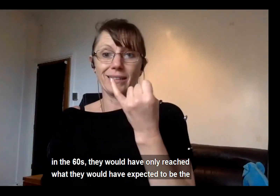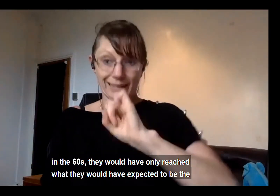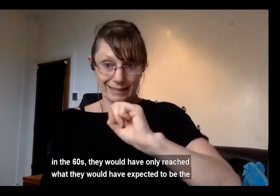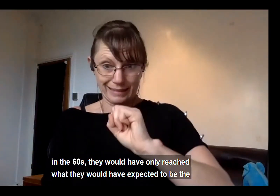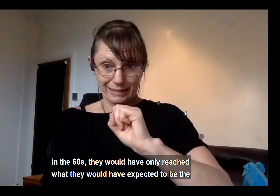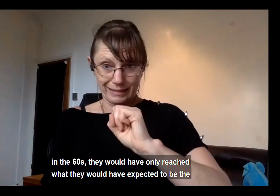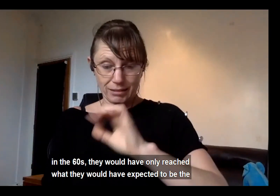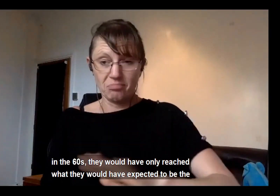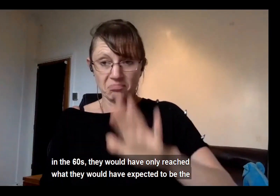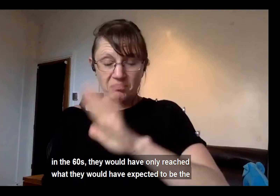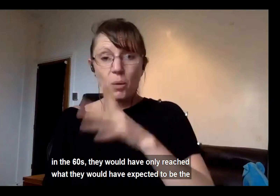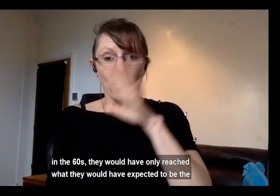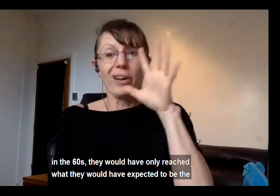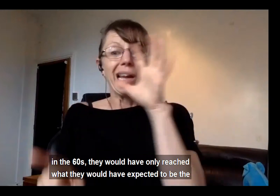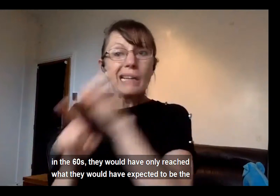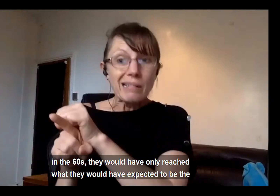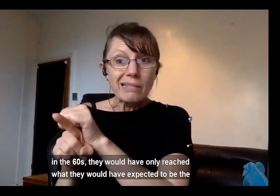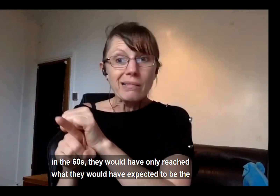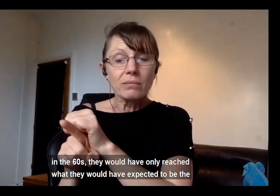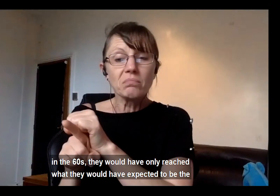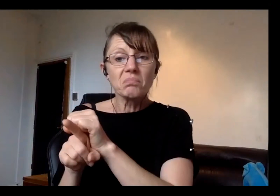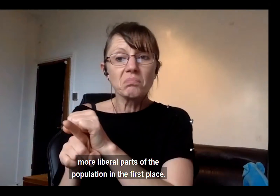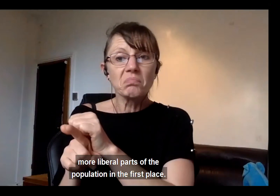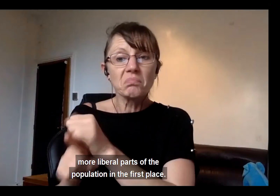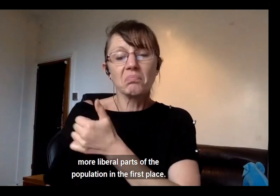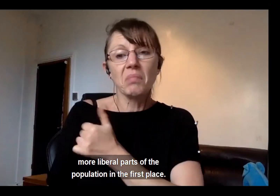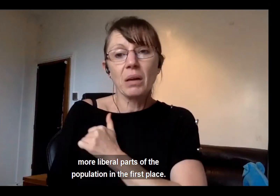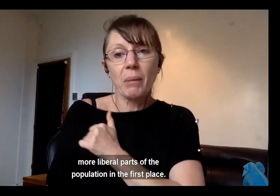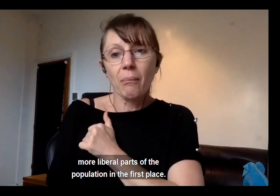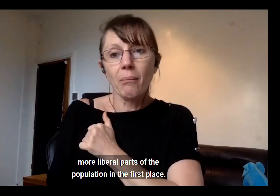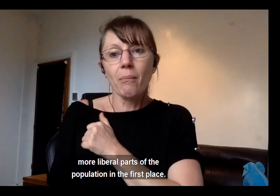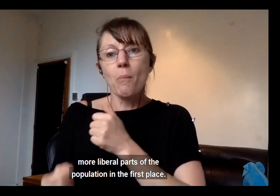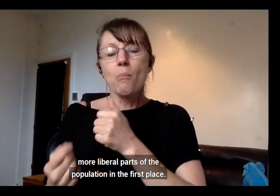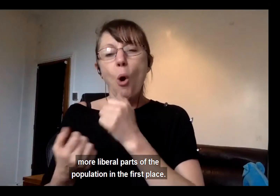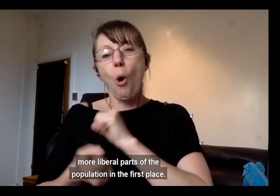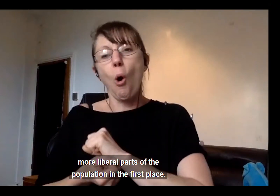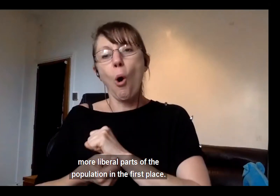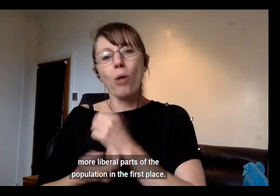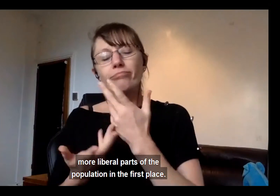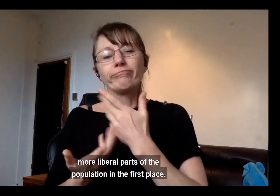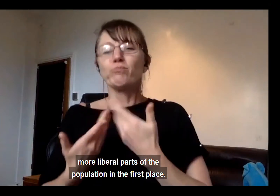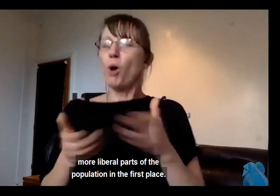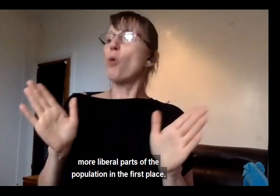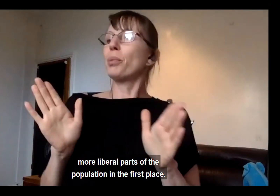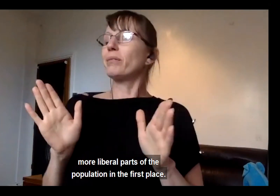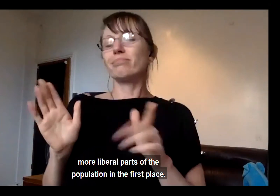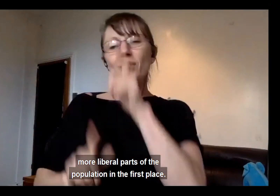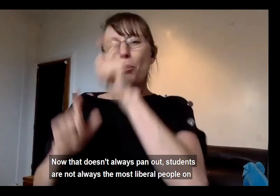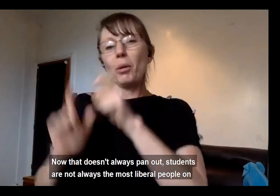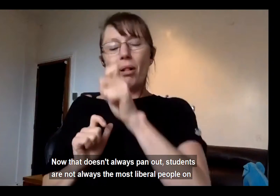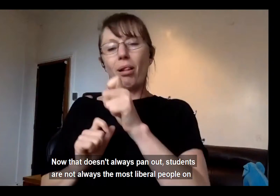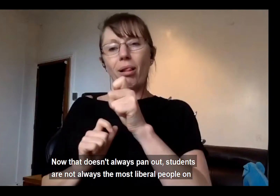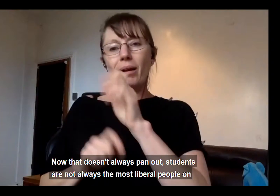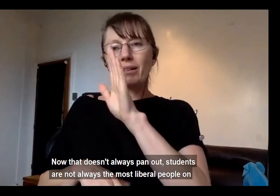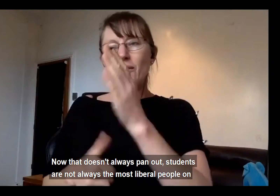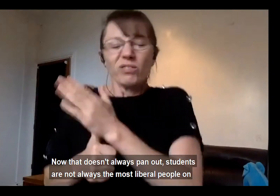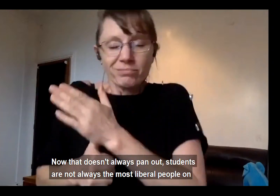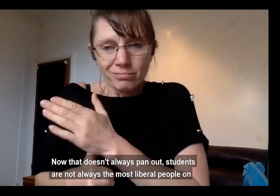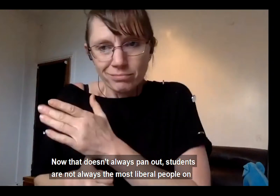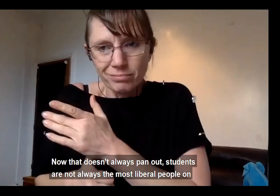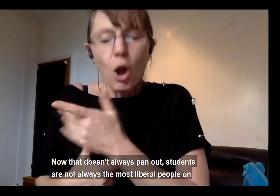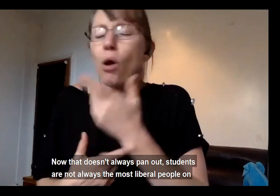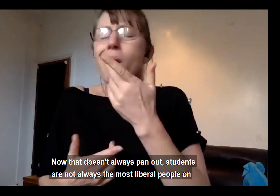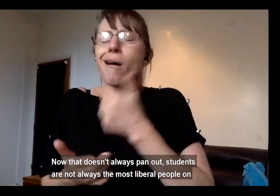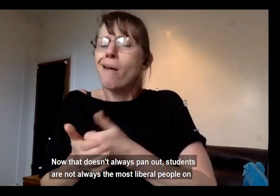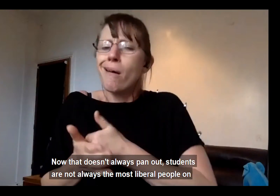only reached what they would have expected to be the more liberal parts of the population in the first place. Now, that doesn't always pan